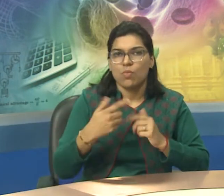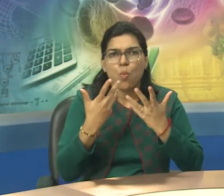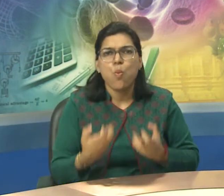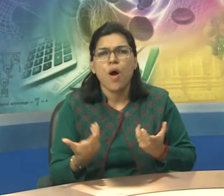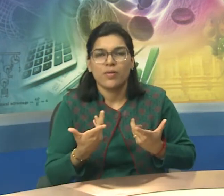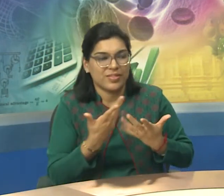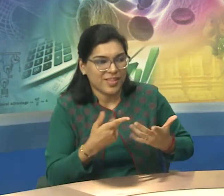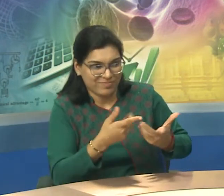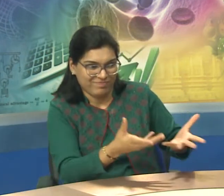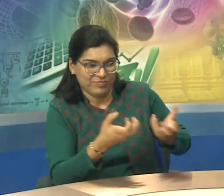Outsourcing